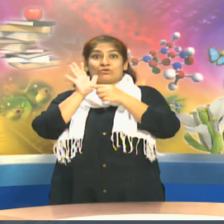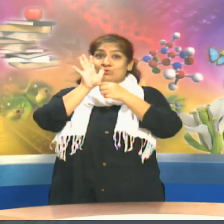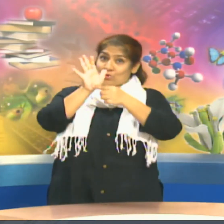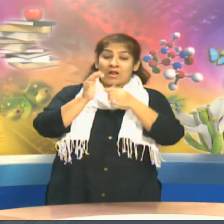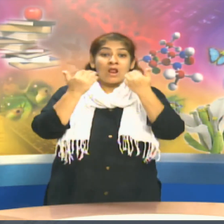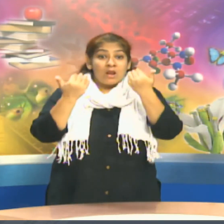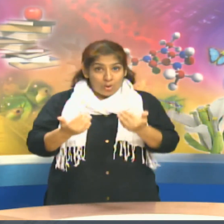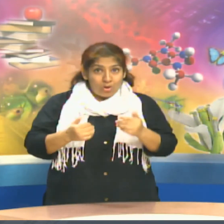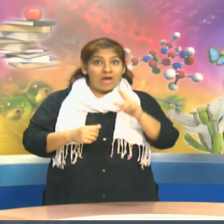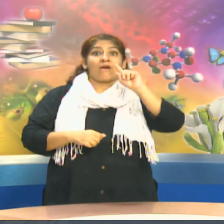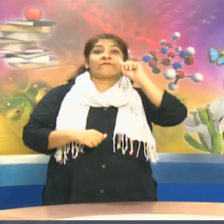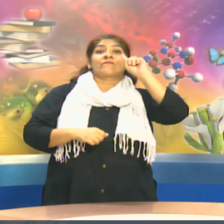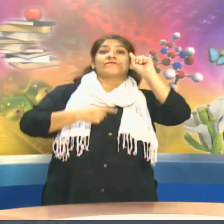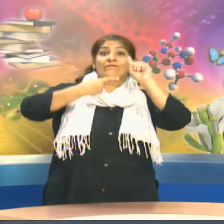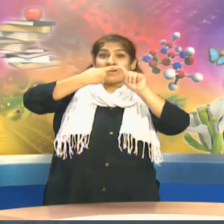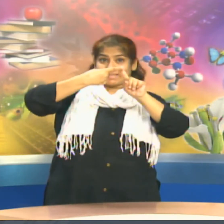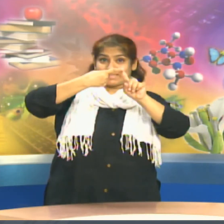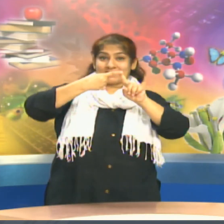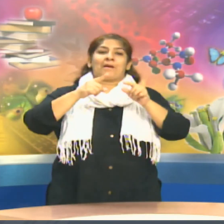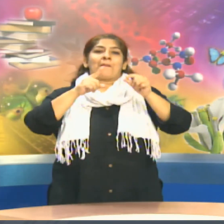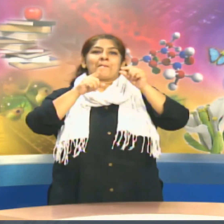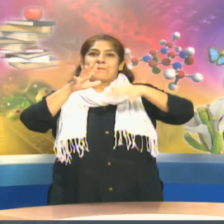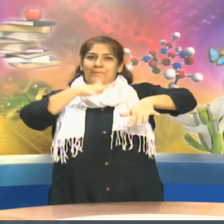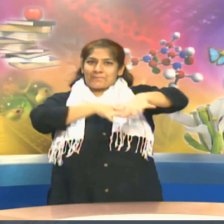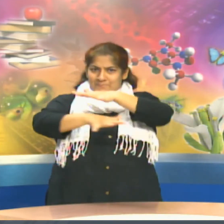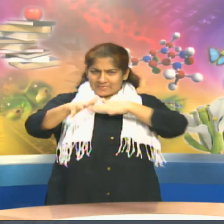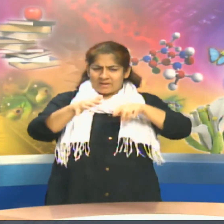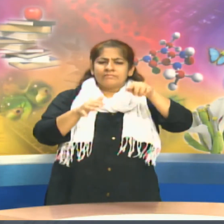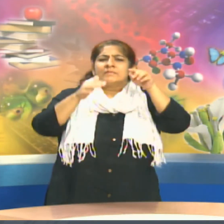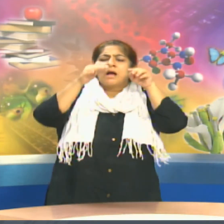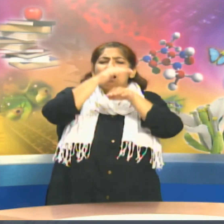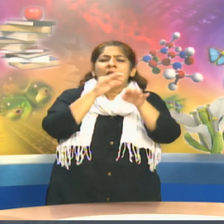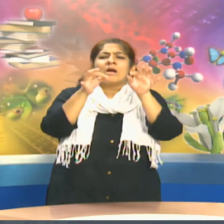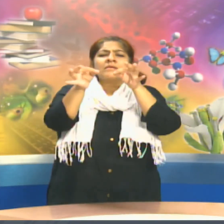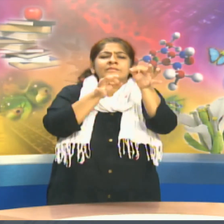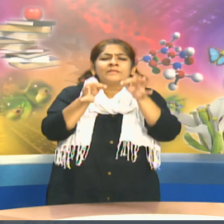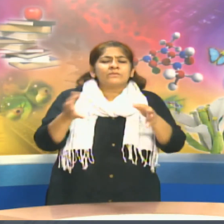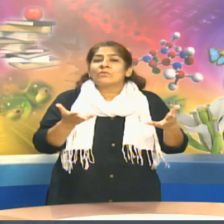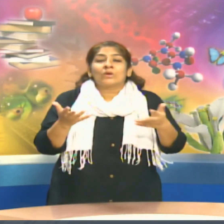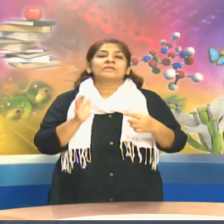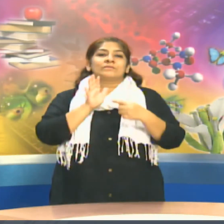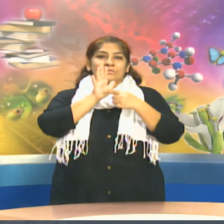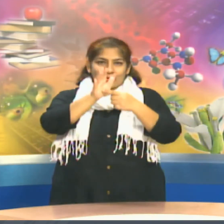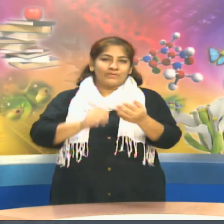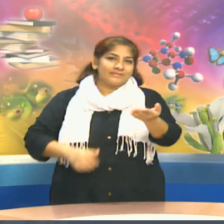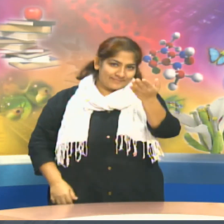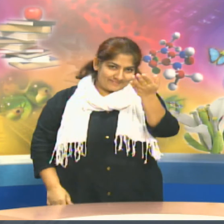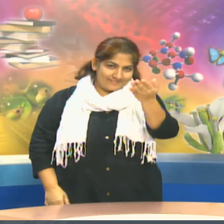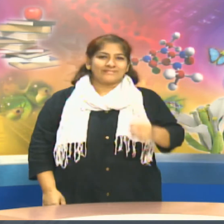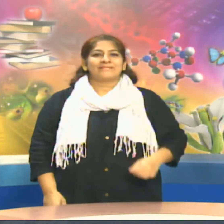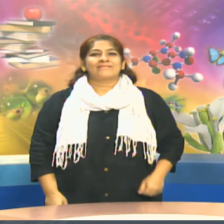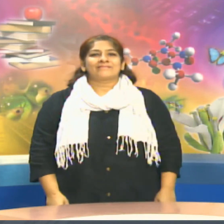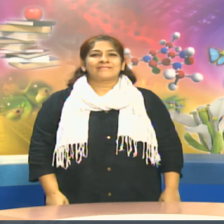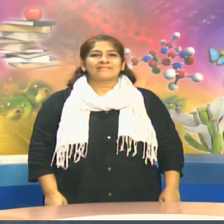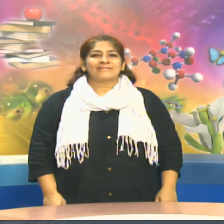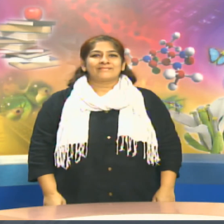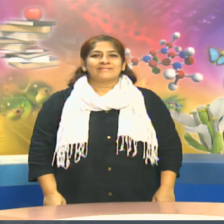its various features. Now, first we are going to discuss and understand about the features of